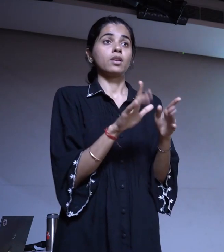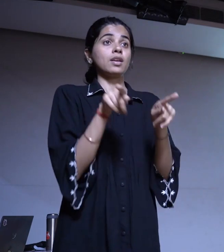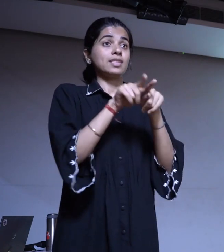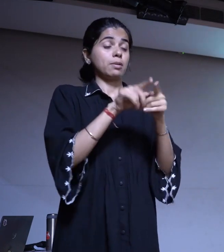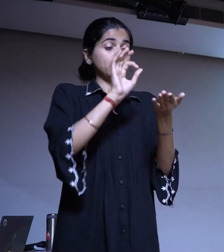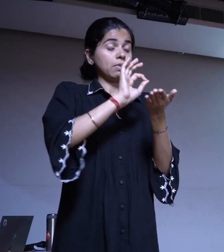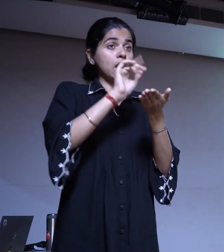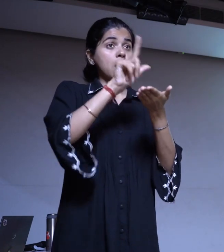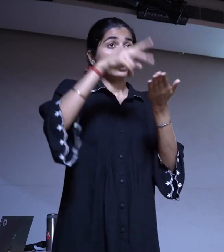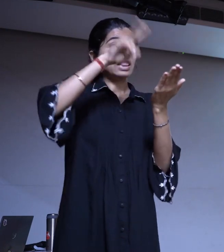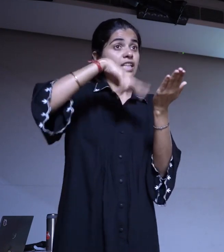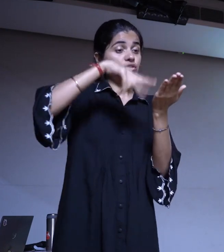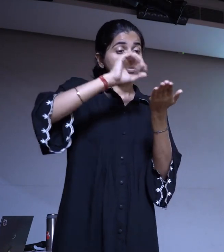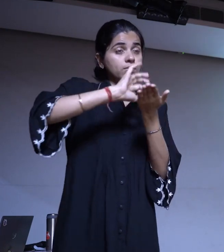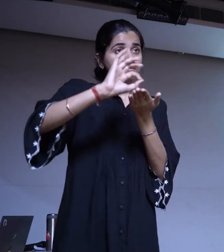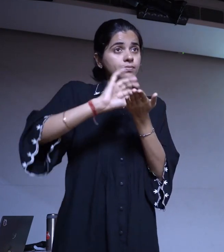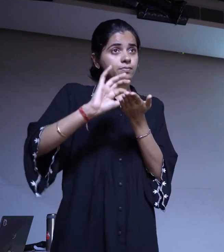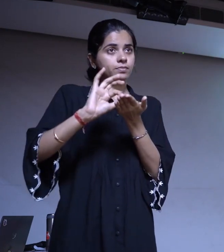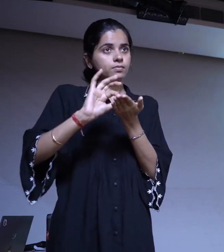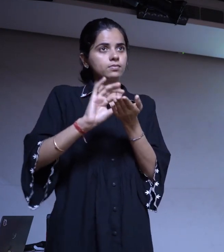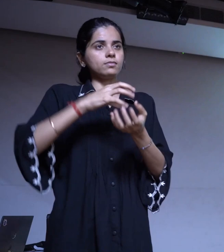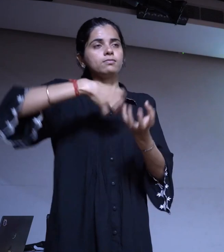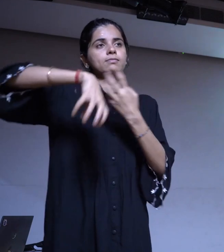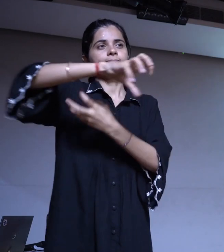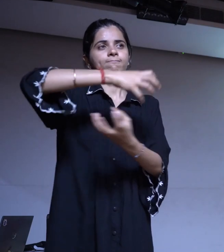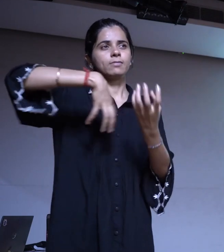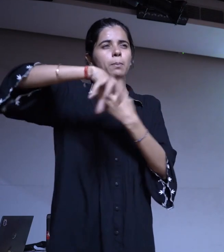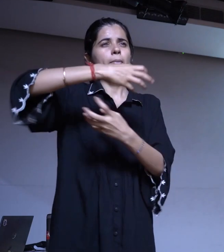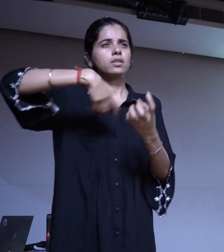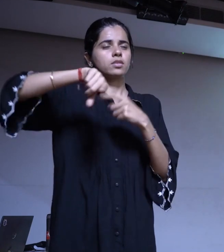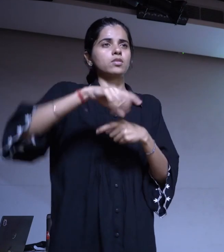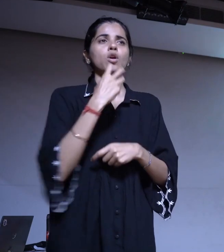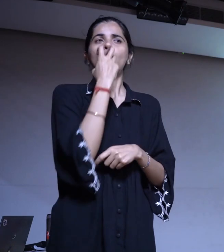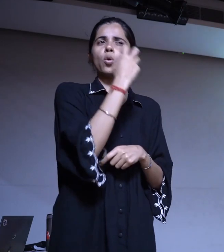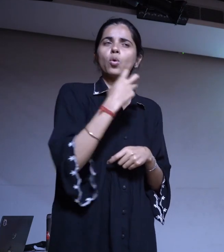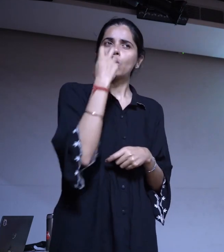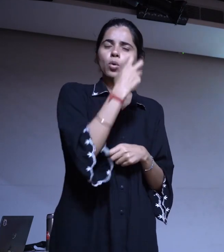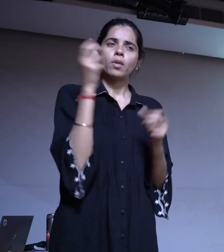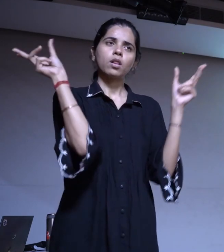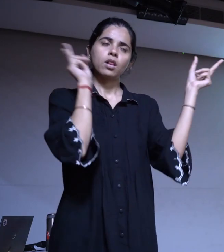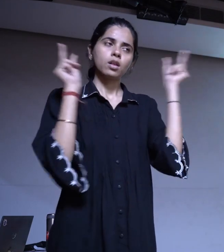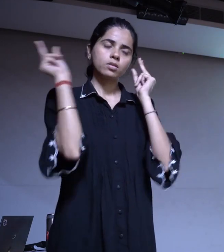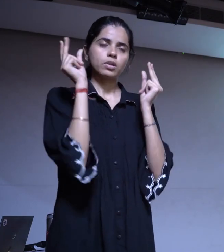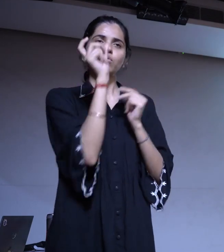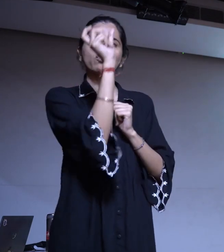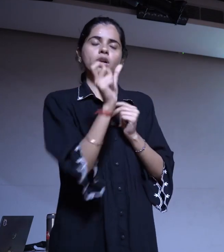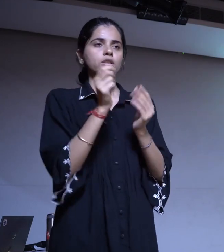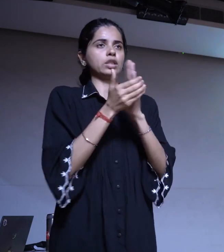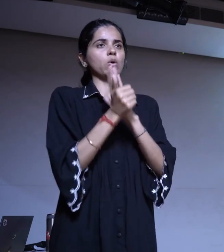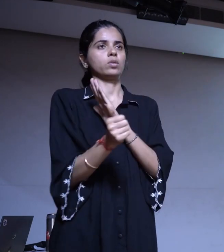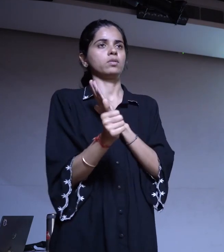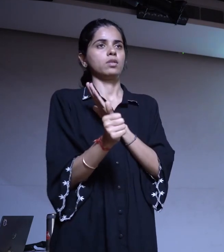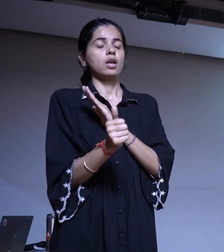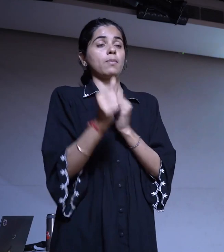as a cognitive domain really goes across multiple domains where you need oral language sound awareness word knowledge and